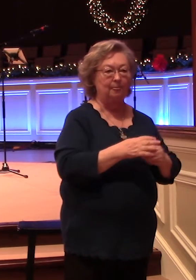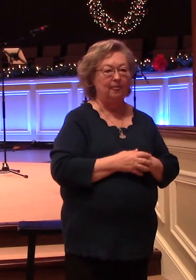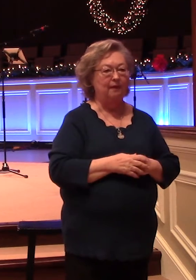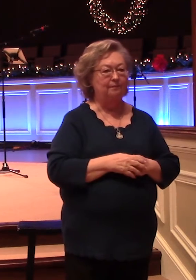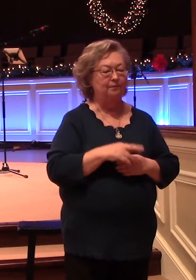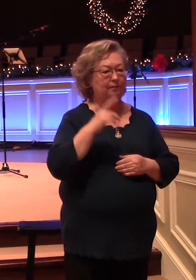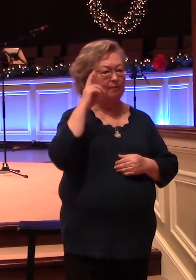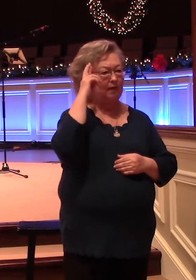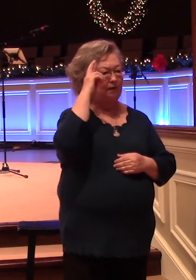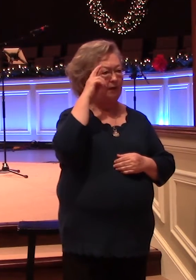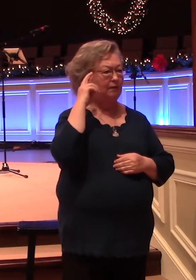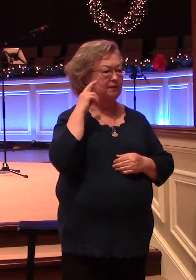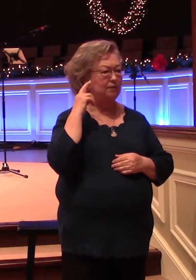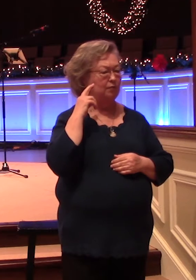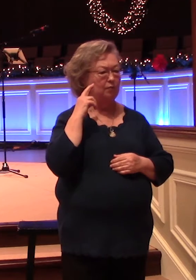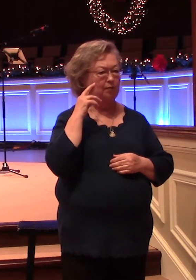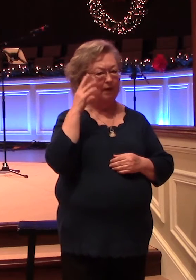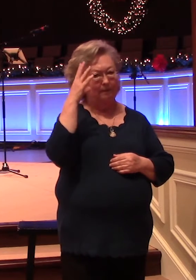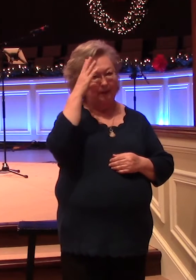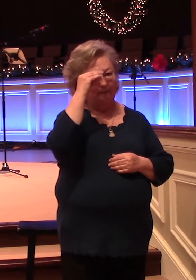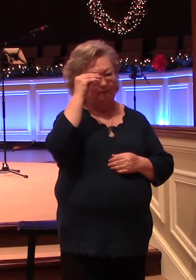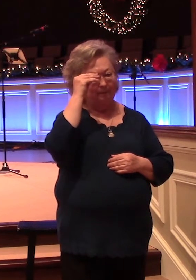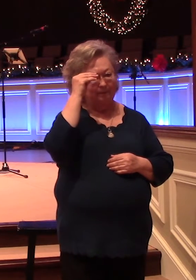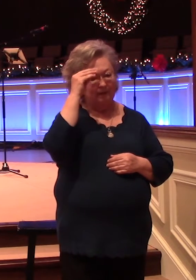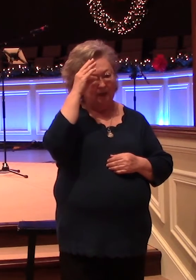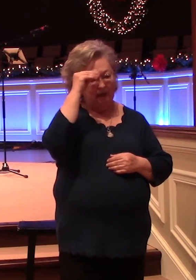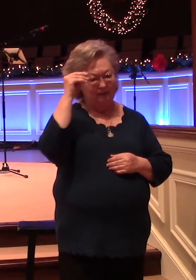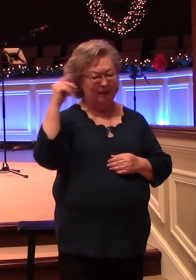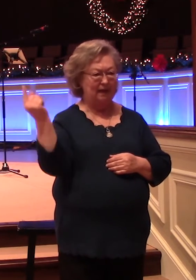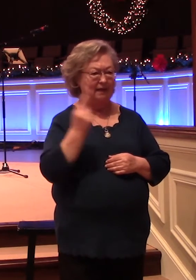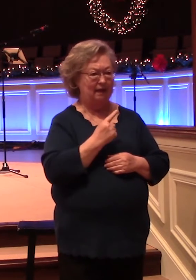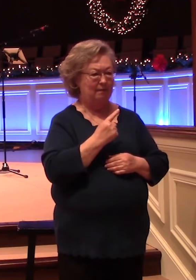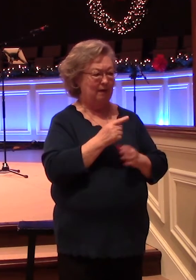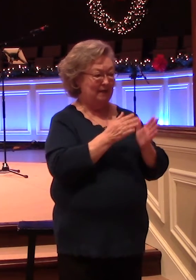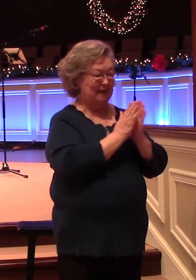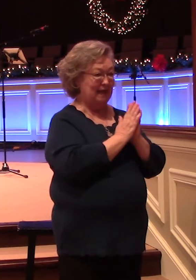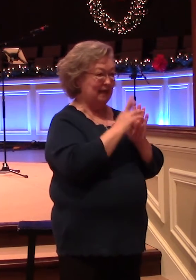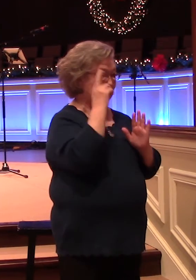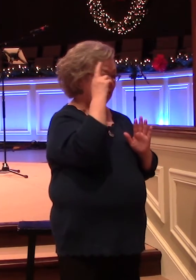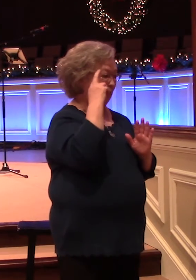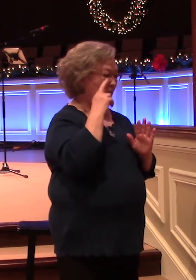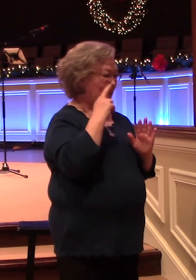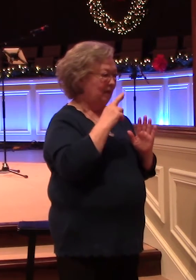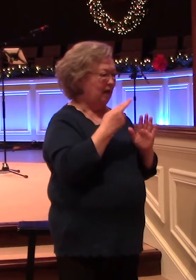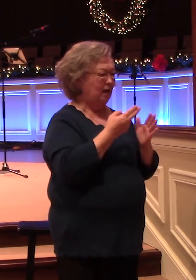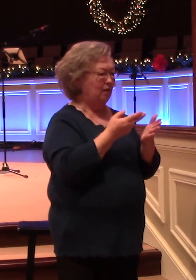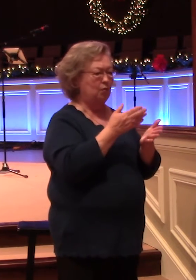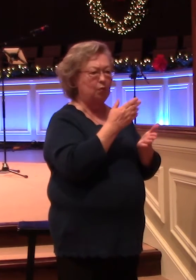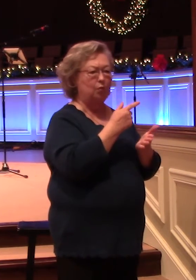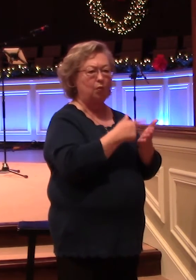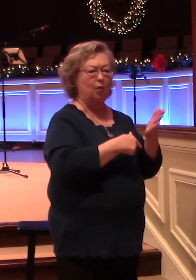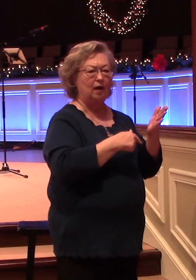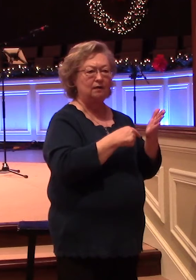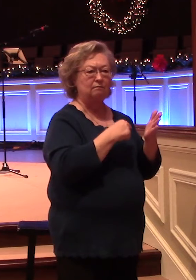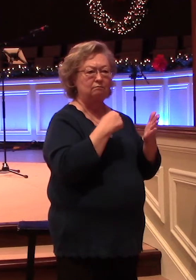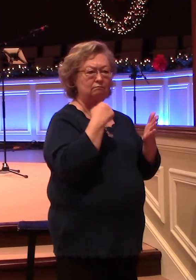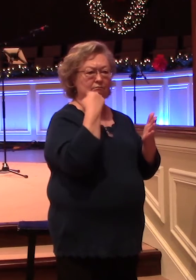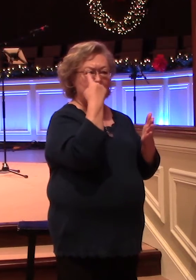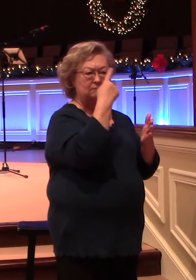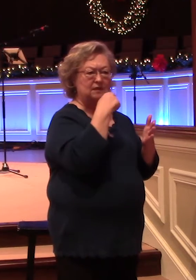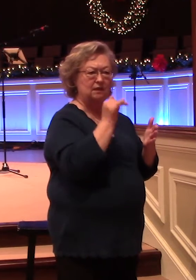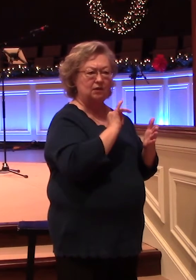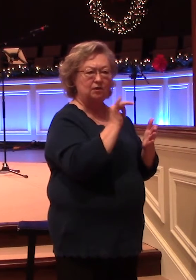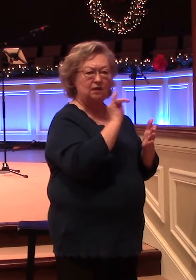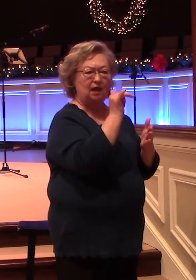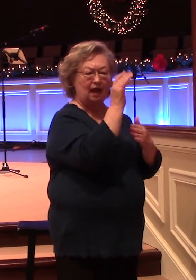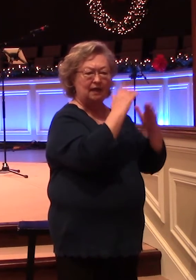the rabbi says, well, let me tell you a story. A man went down to hell, first of all, and a door opened, and he looked into this room, this great banqueting hall, delicious food